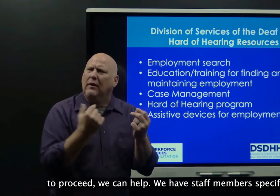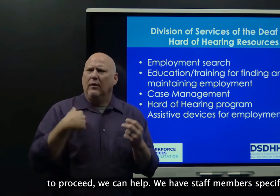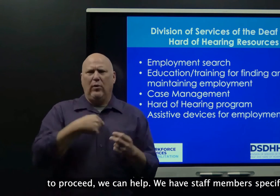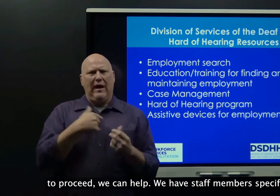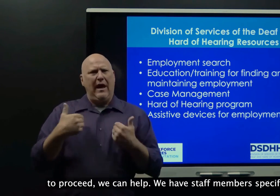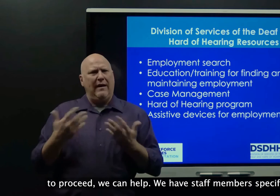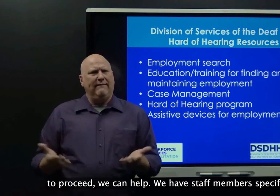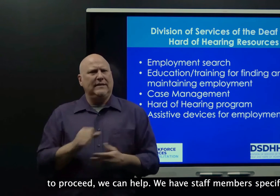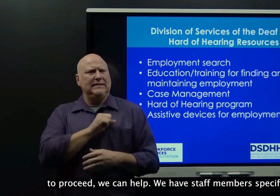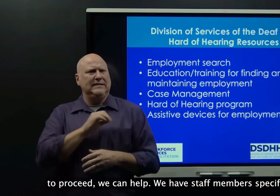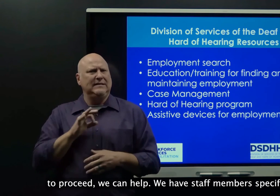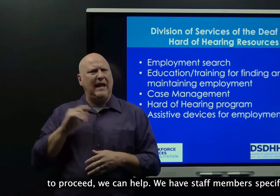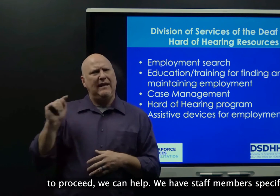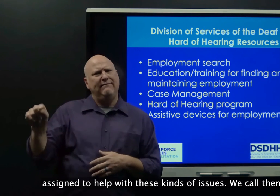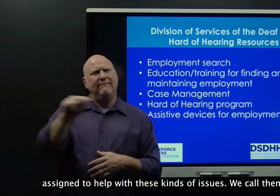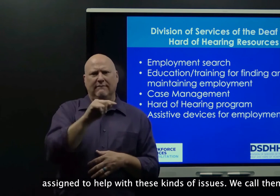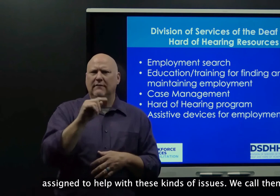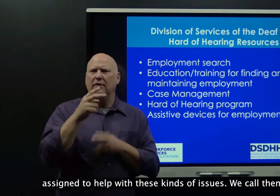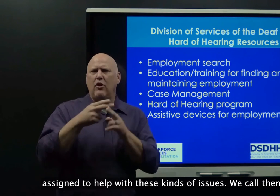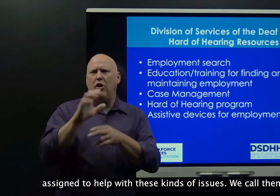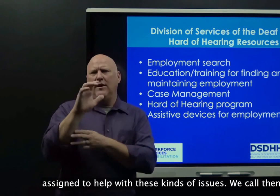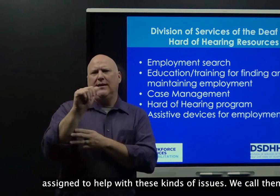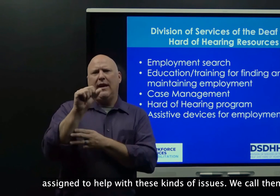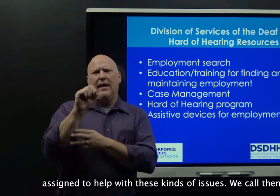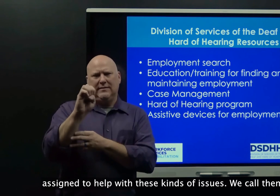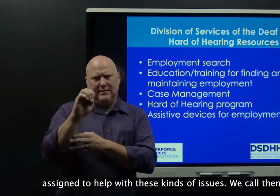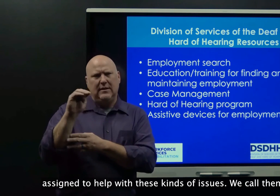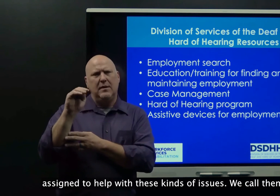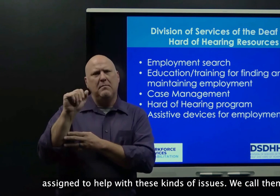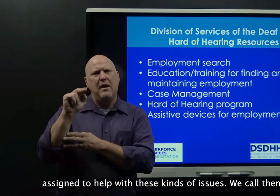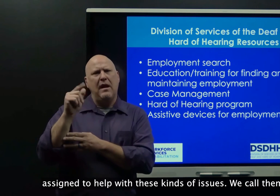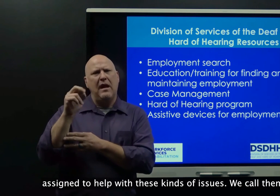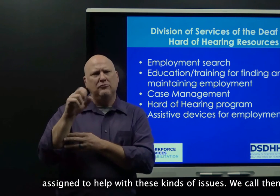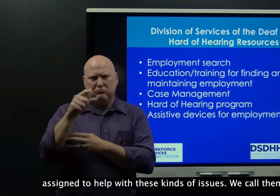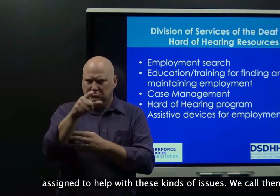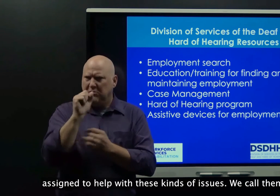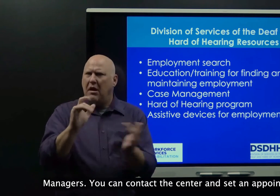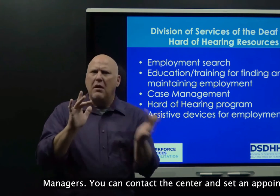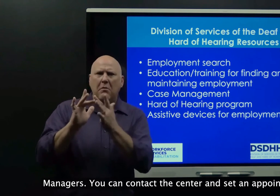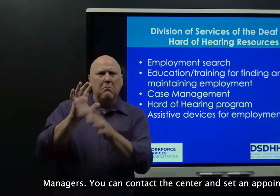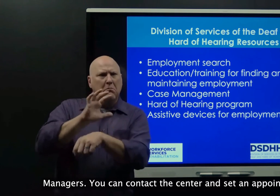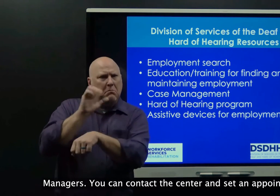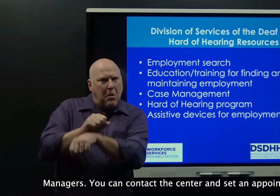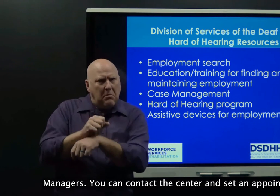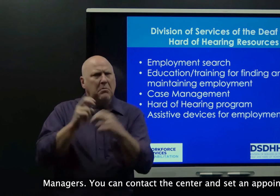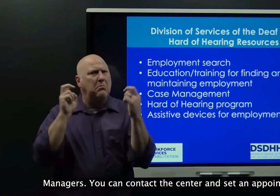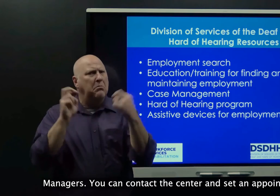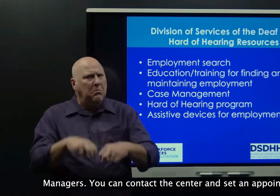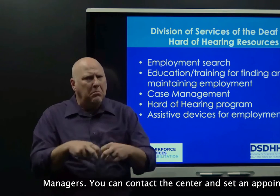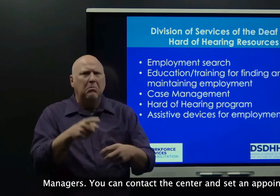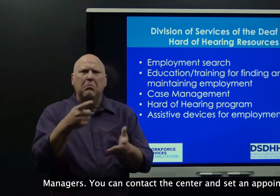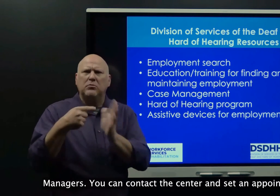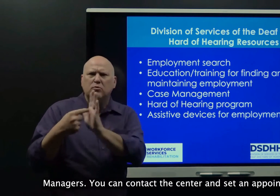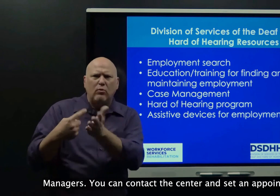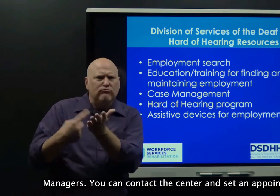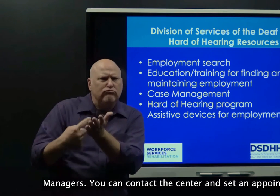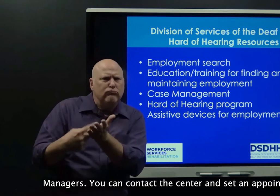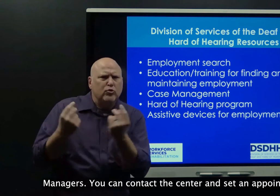have staff members specifically assigned to help with these kinds of issues. We call them case managers. You can contact the center and set an appointment